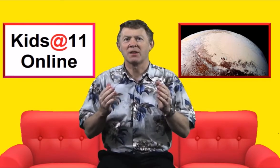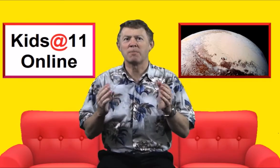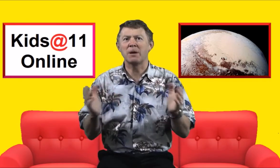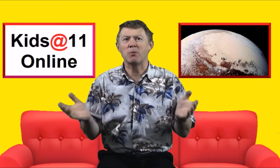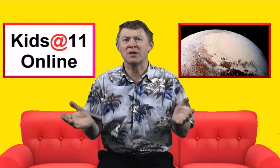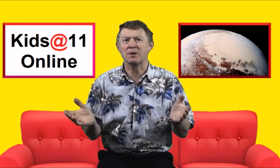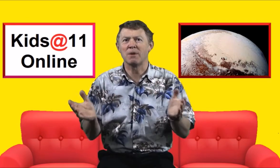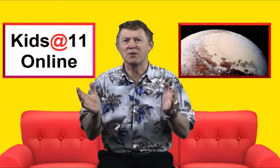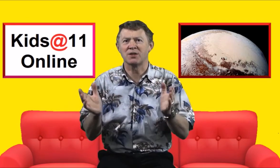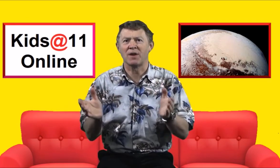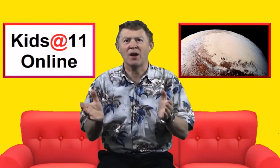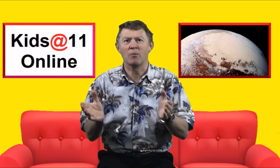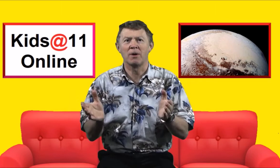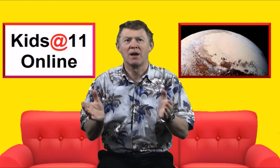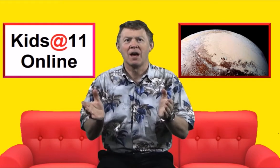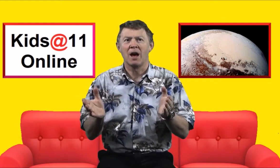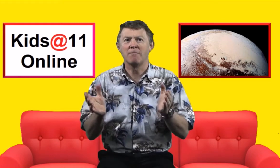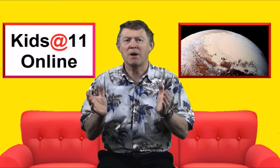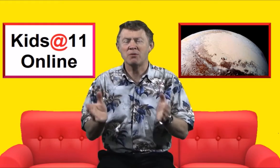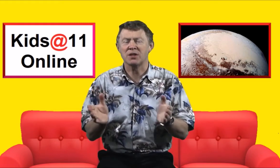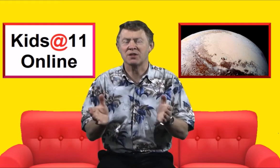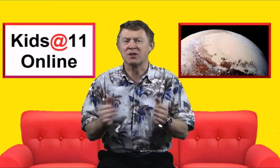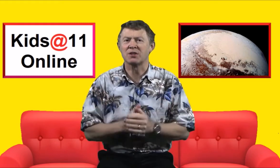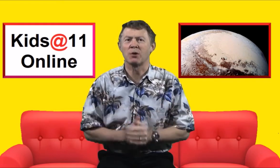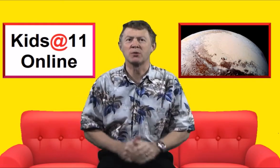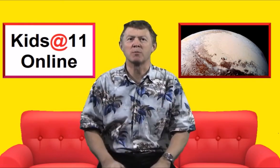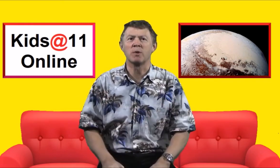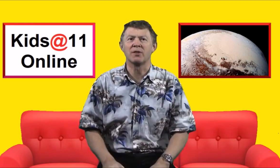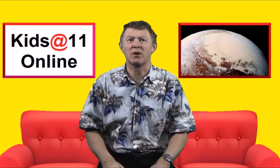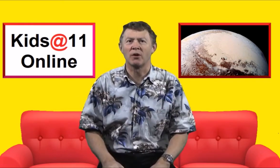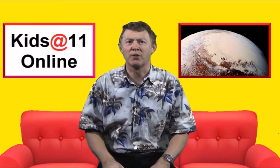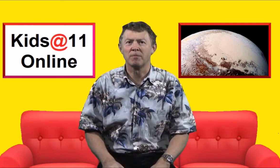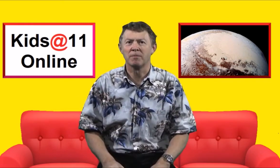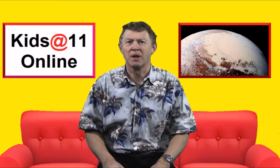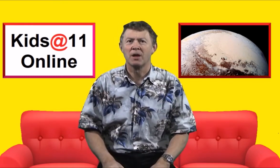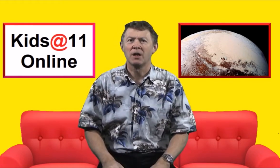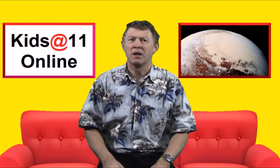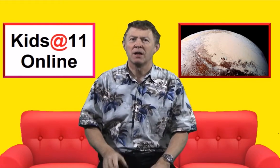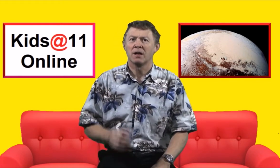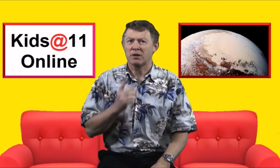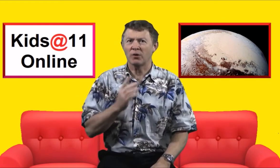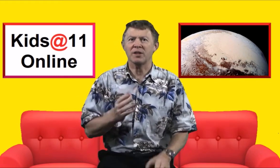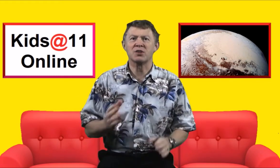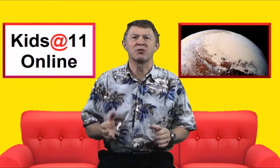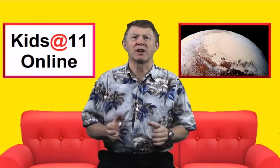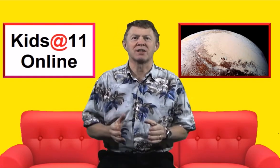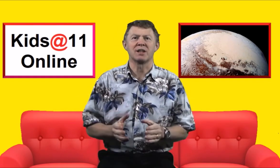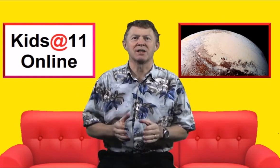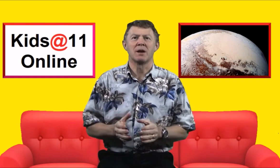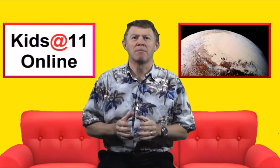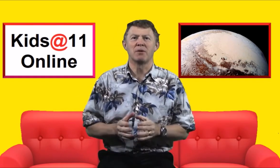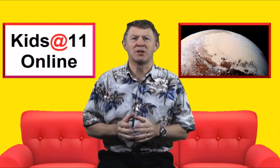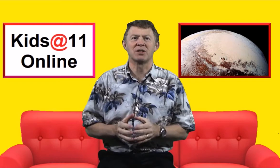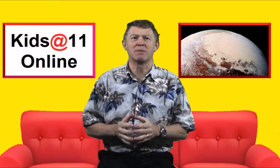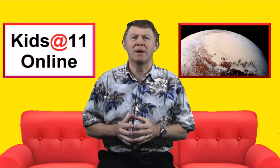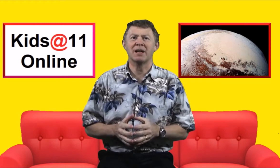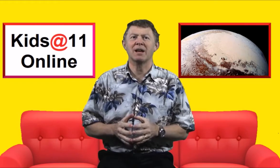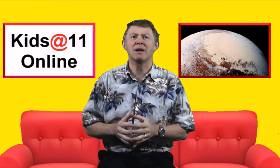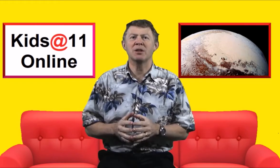The people went to Moses for help, and Moses consulted with God. God instructed Moses to make an image